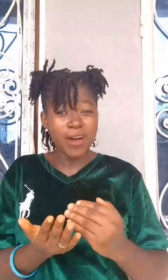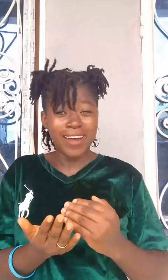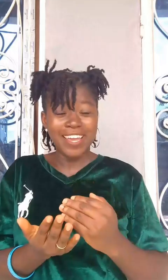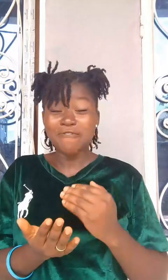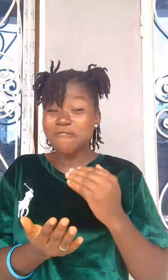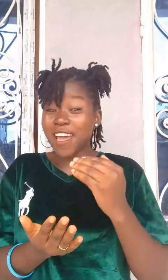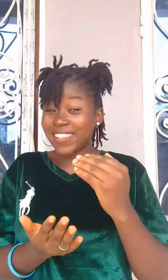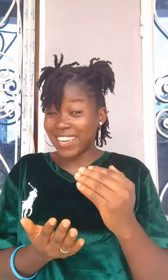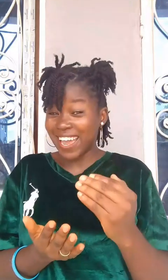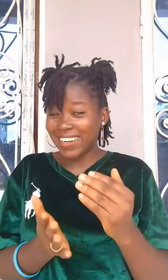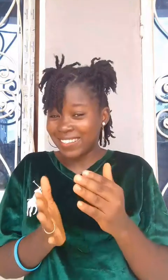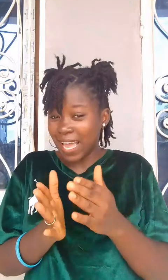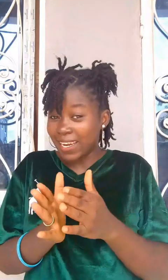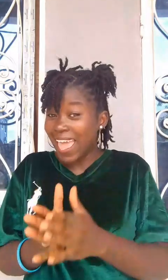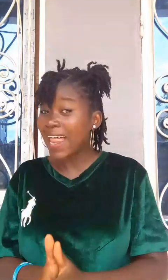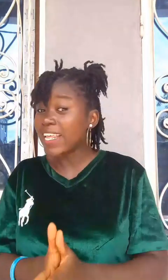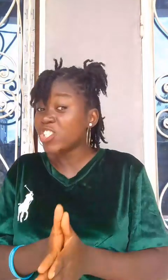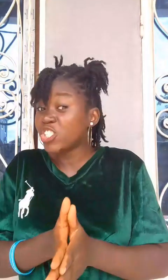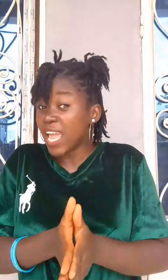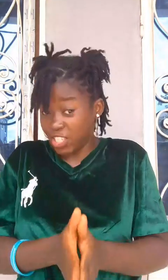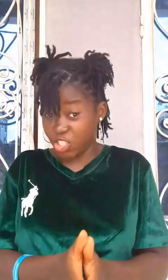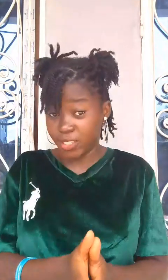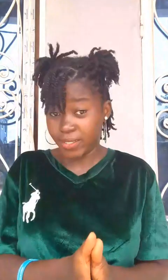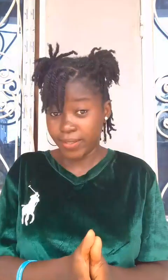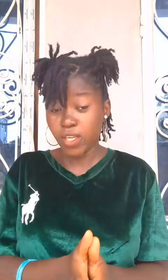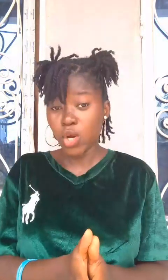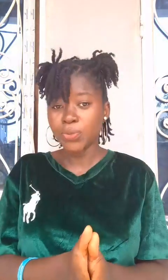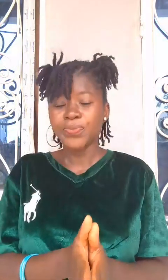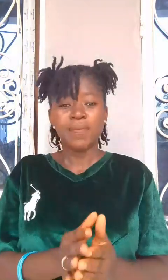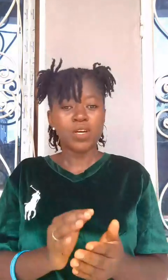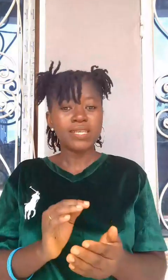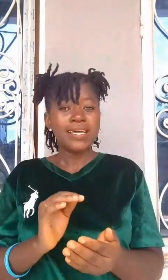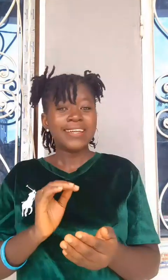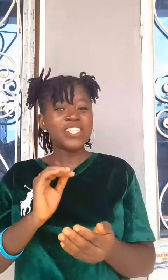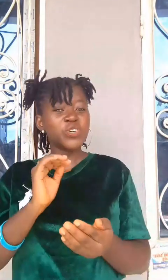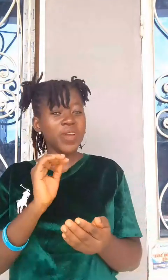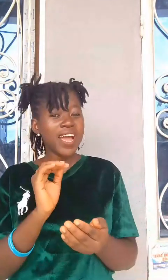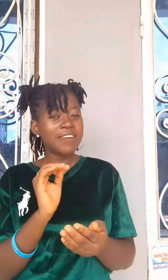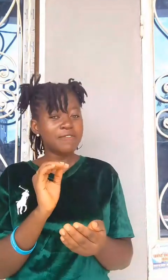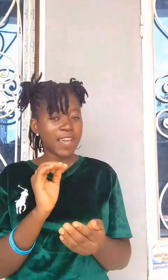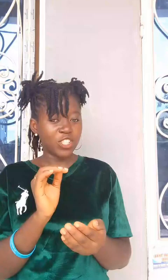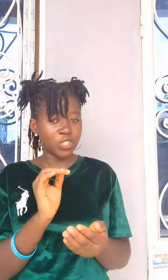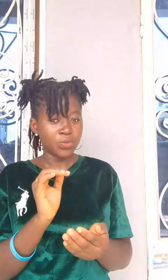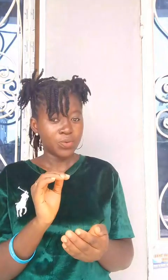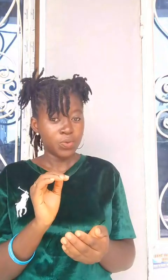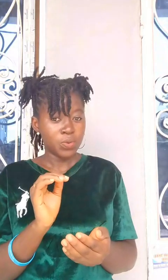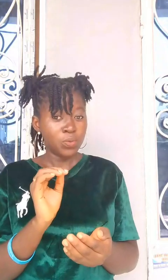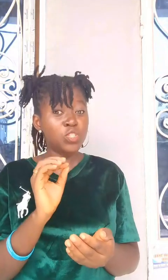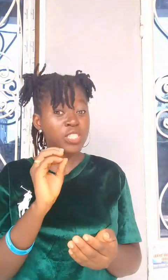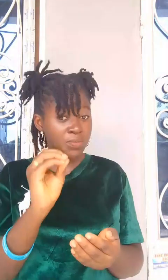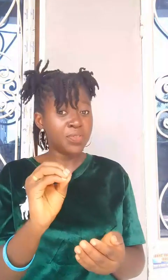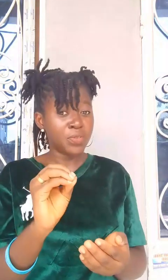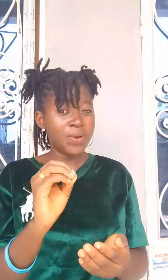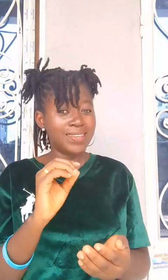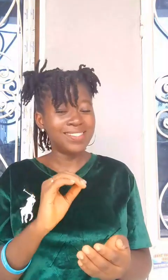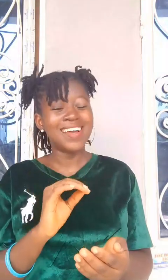are infected and it's at the early stage. You know, because there is a way an infection would deal with you when it's still at